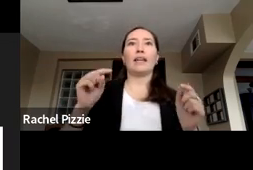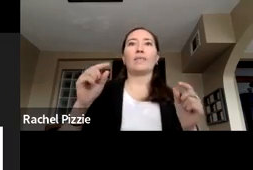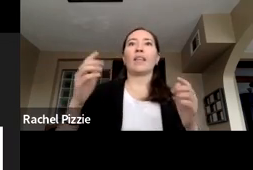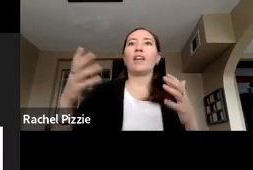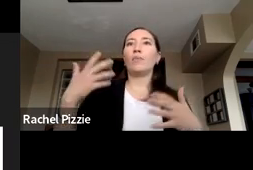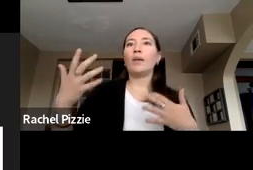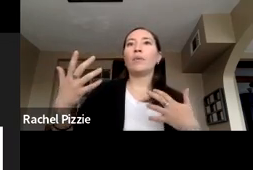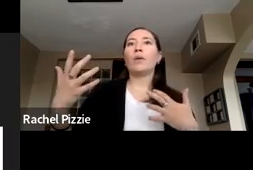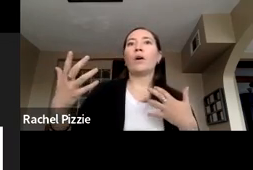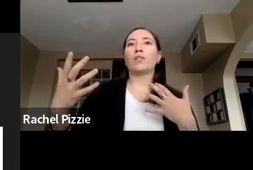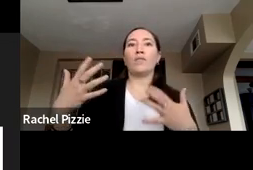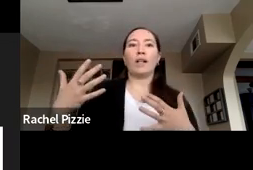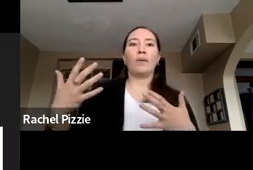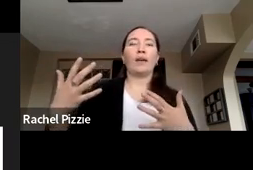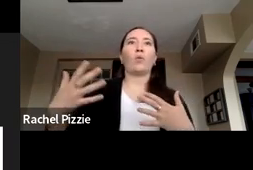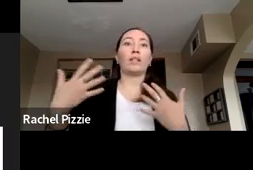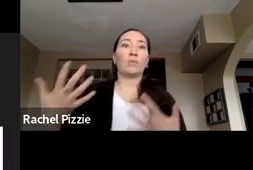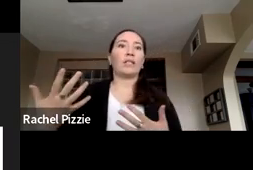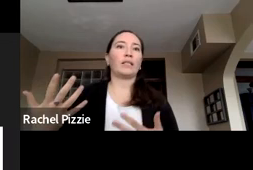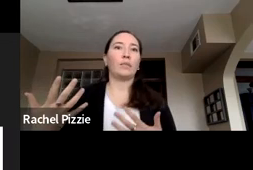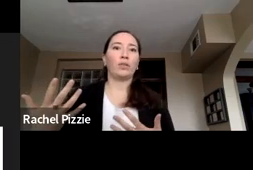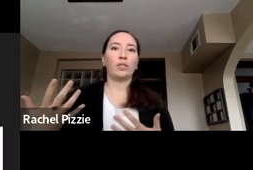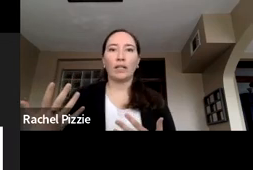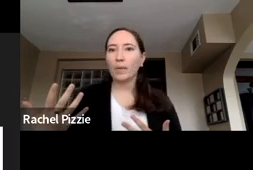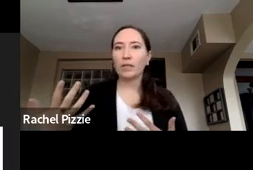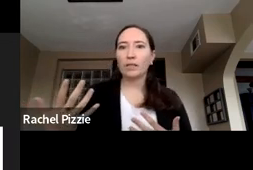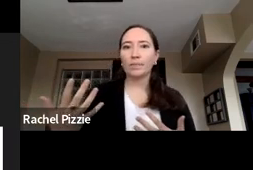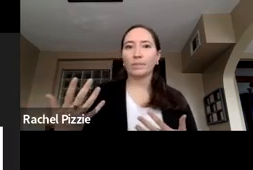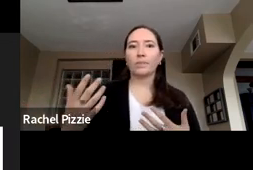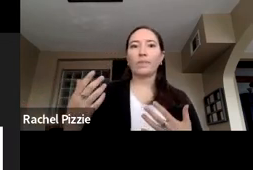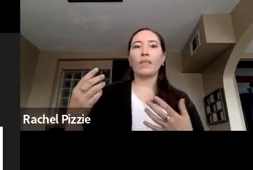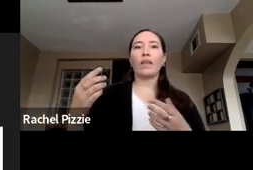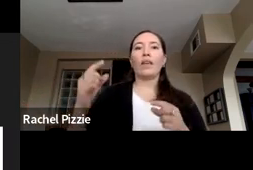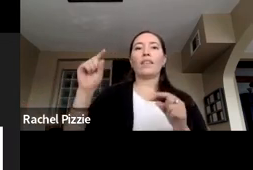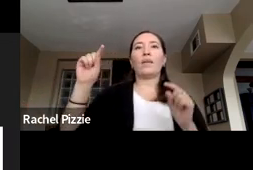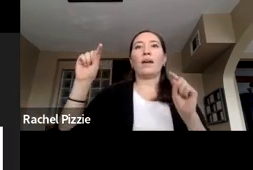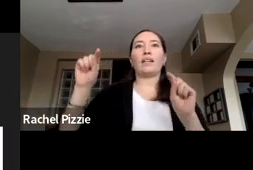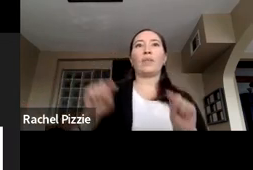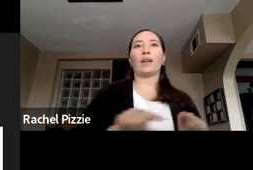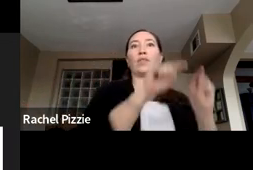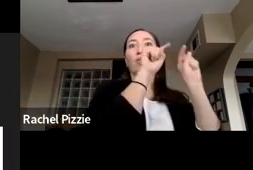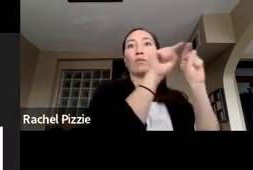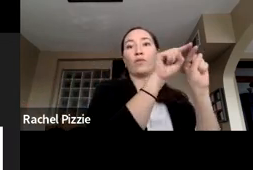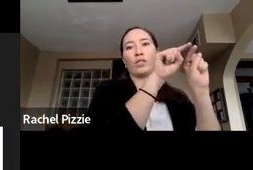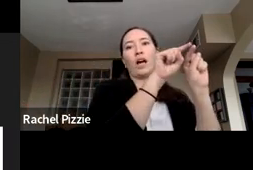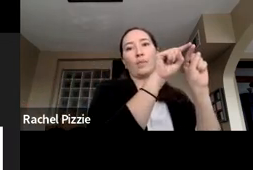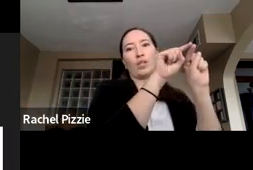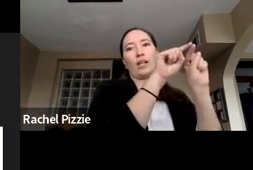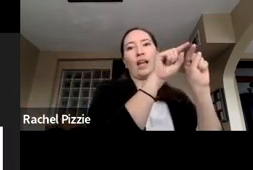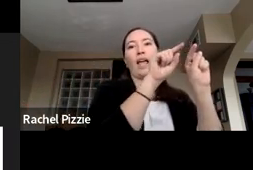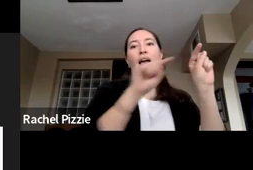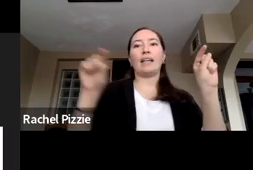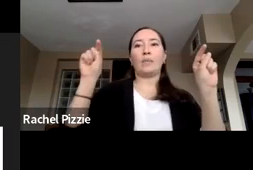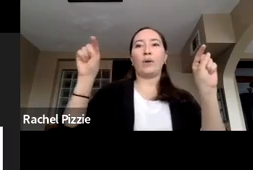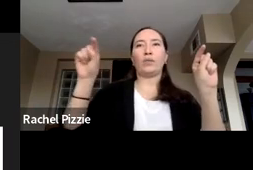can see that if people are developing or expressing similar sentiments, they might pick the reverse